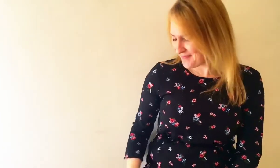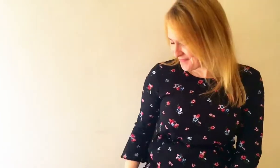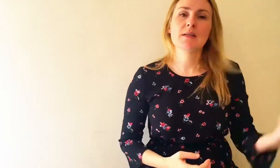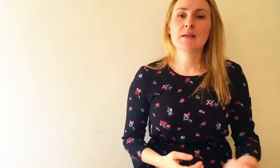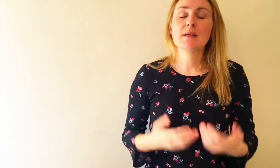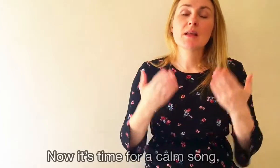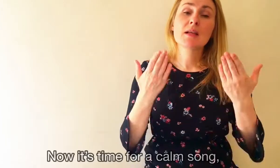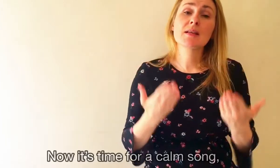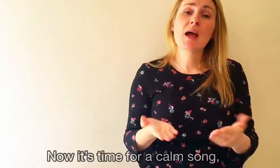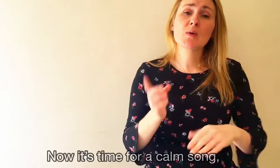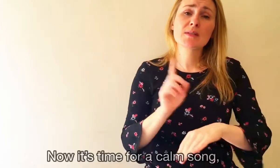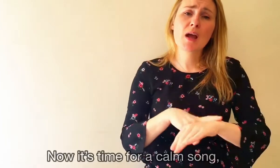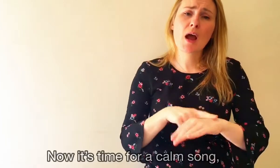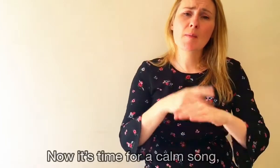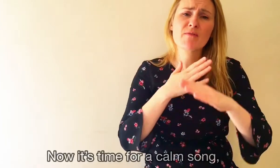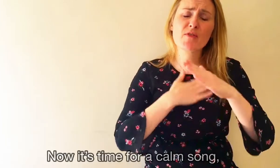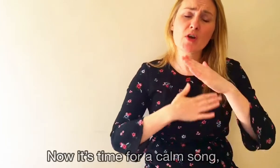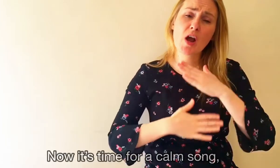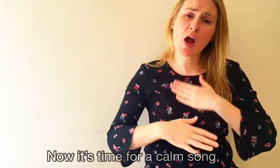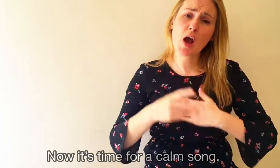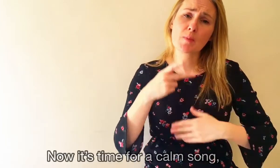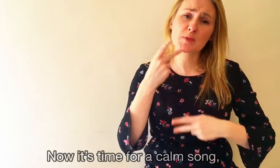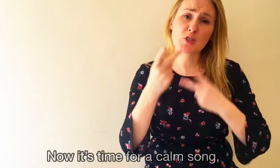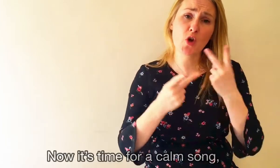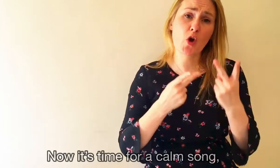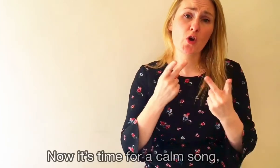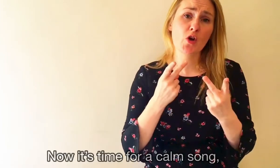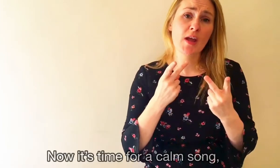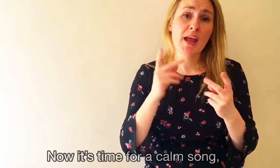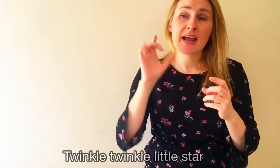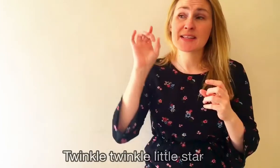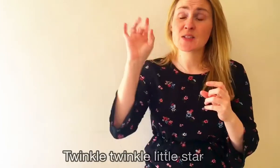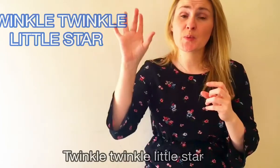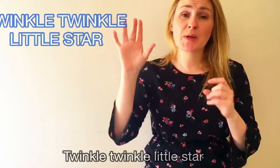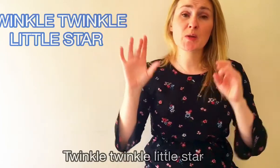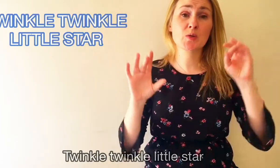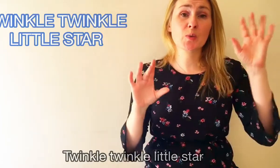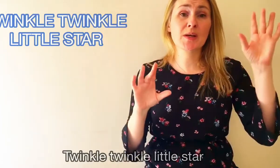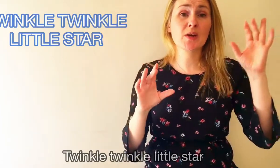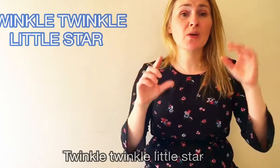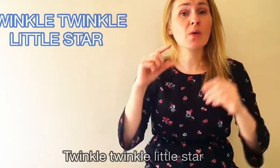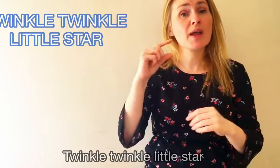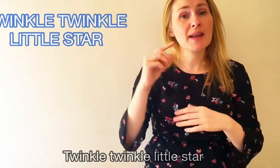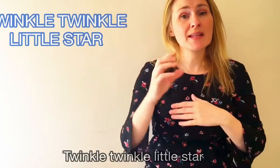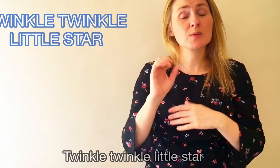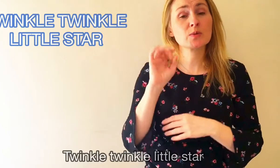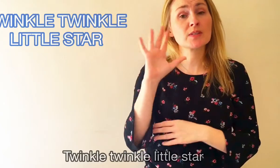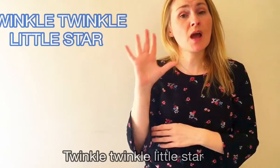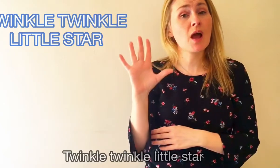Now it's for a calm song This twinkle twinkle little star